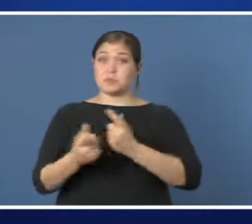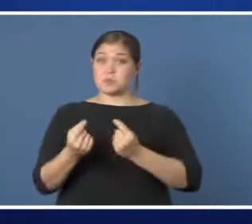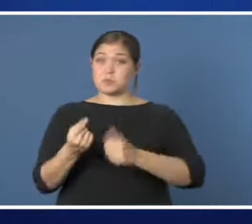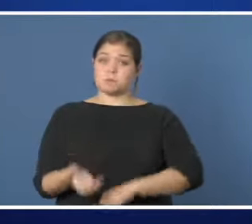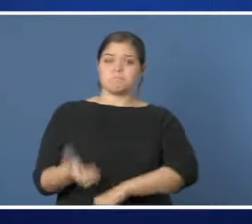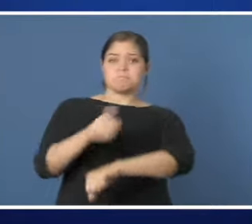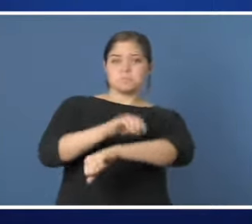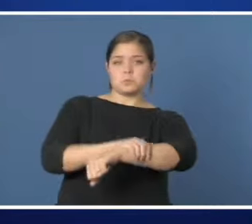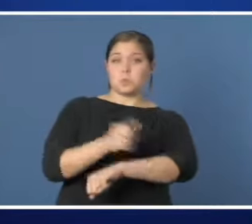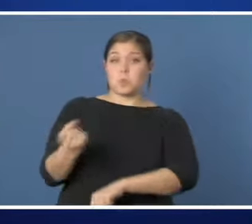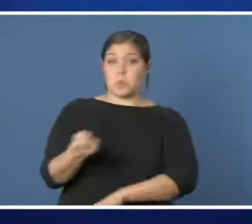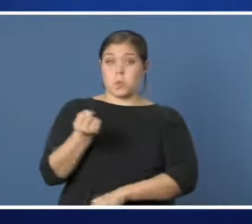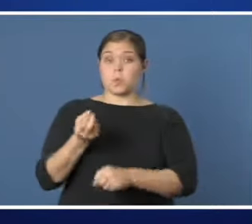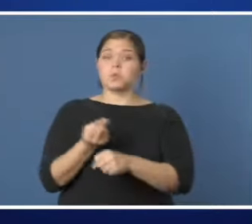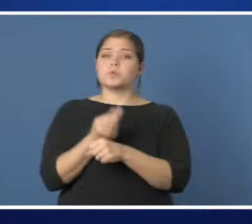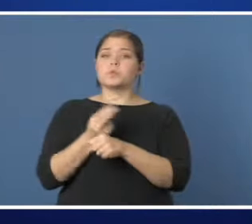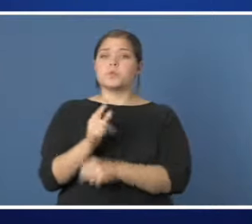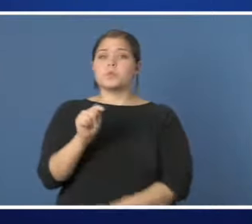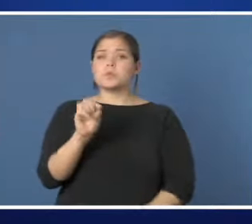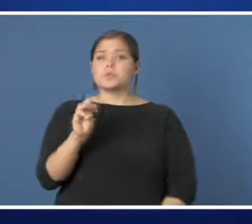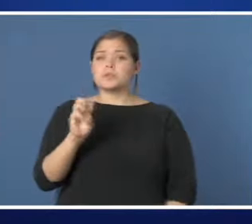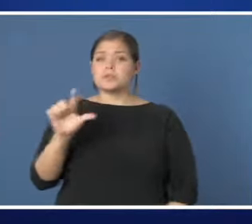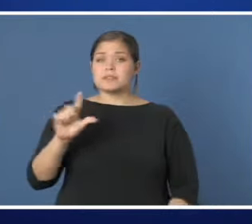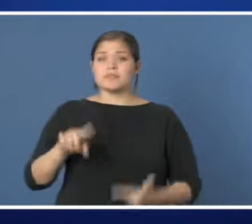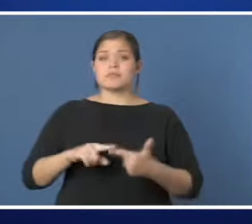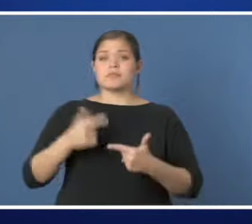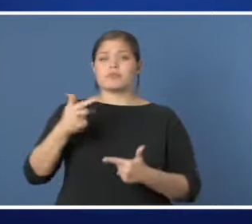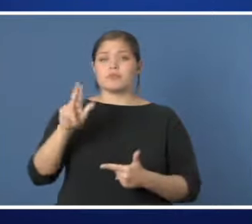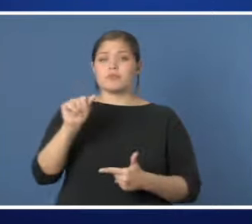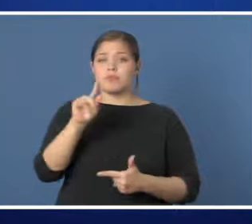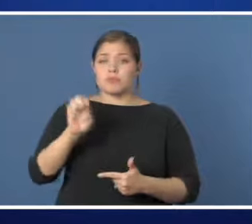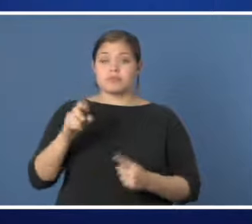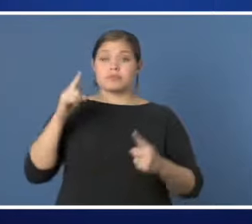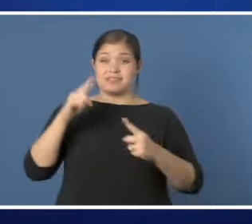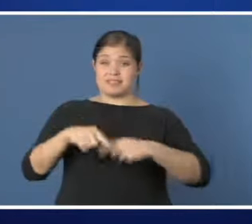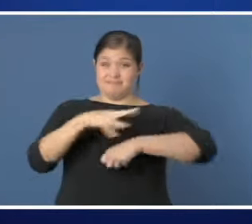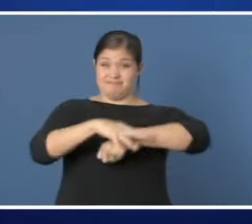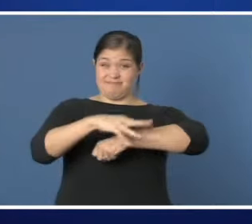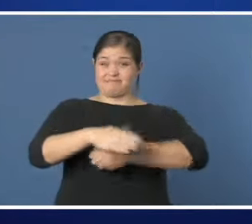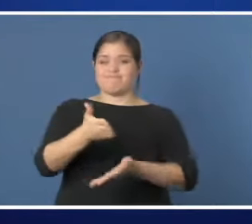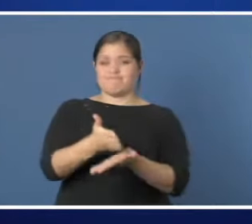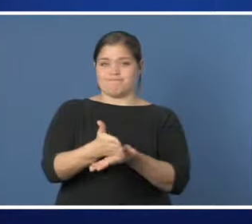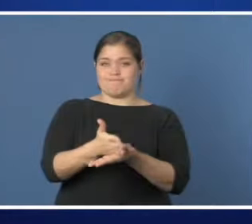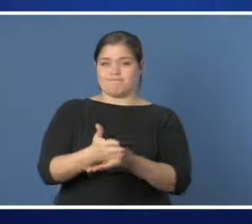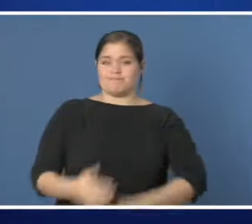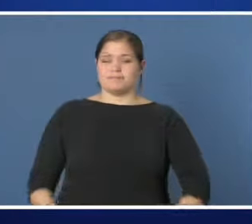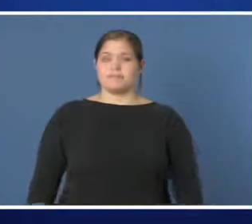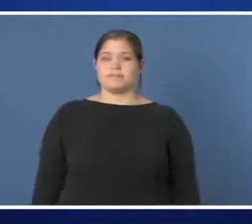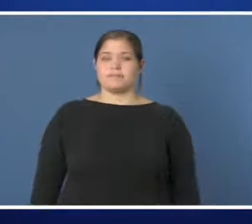Apply direct pressure with towel or gauze until bleeding is stopped.